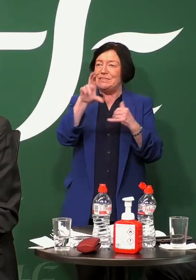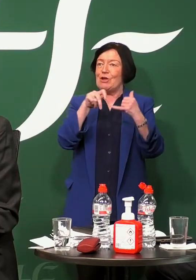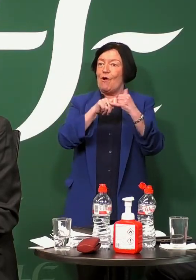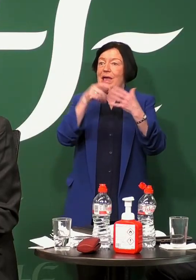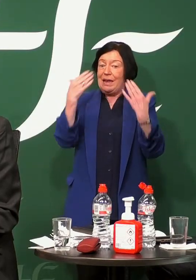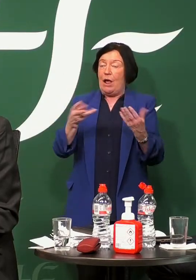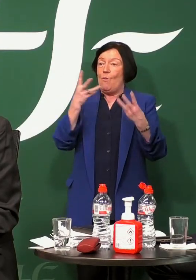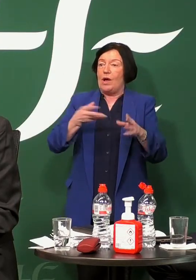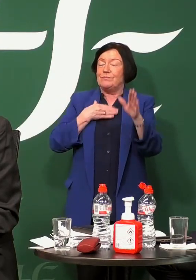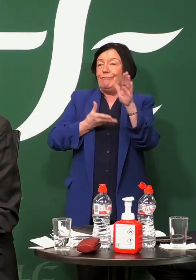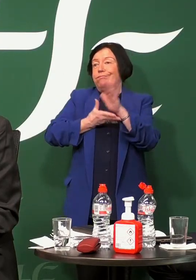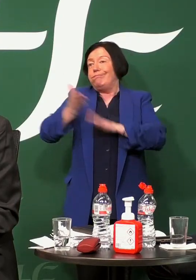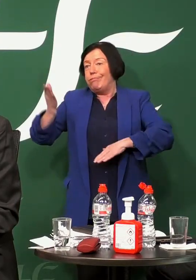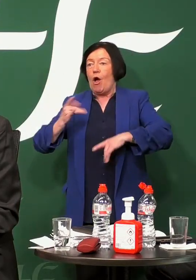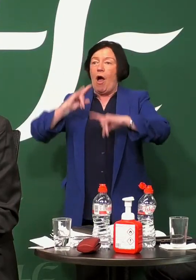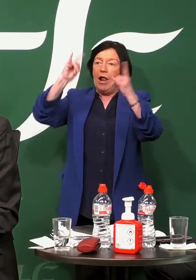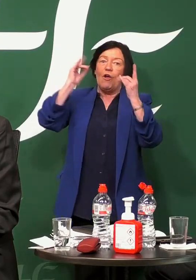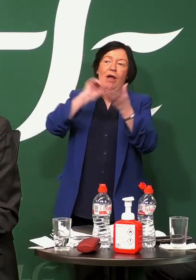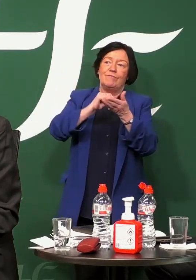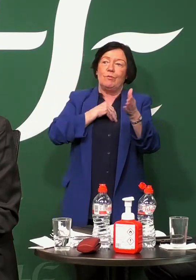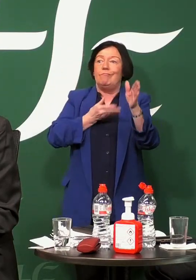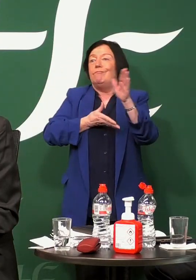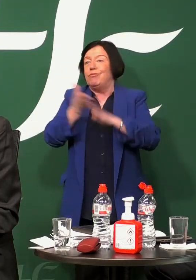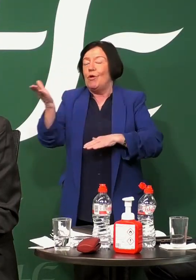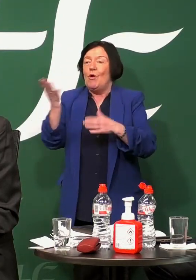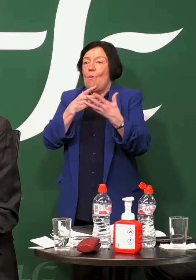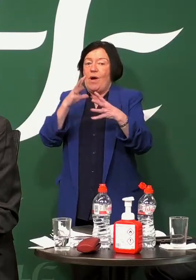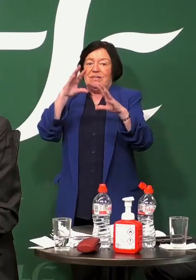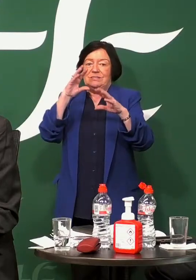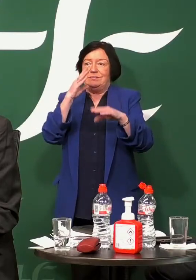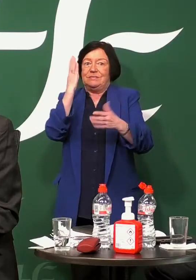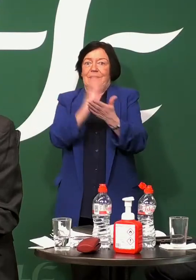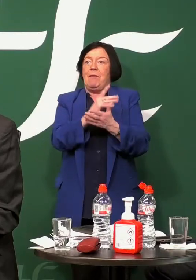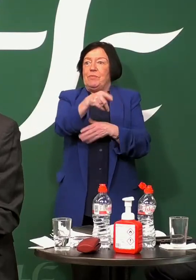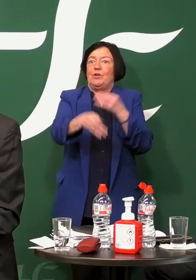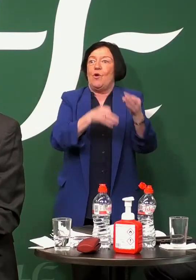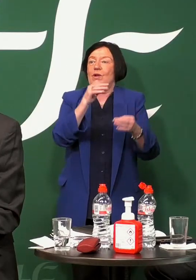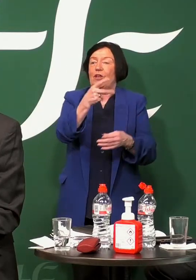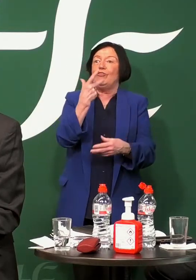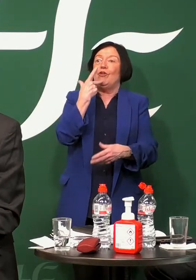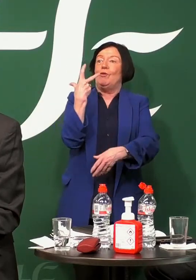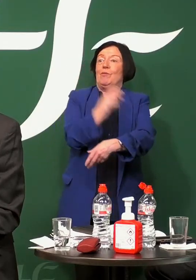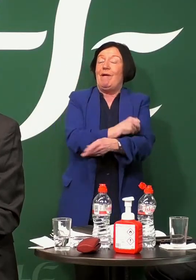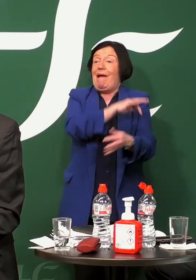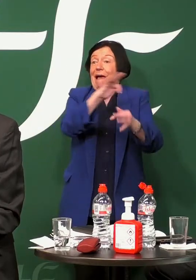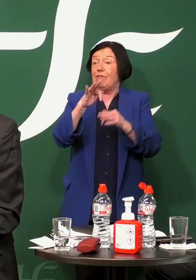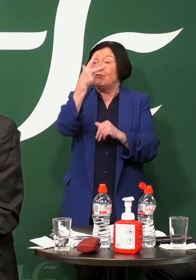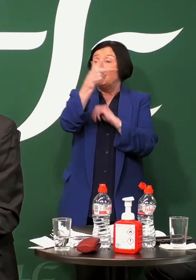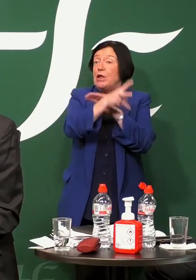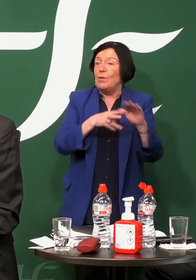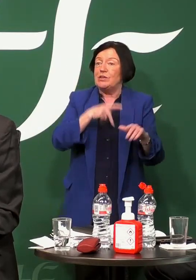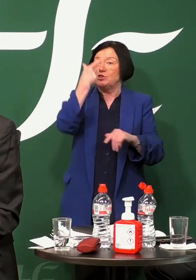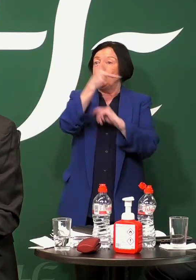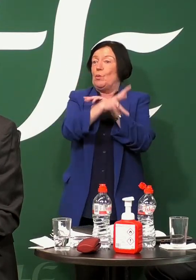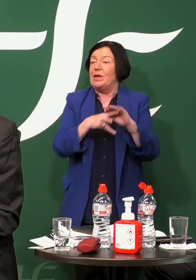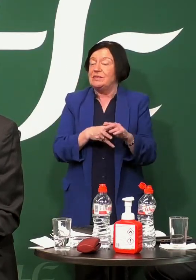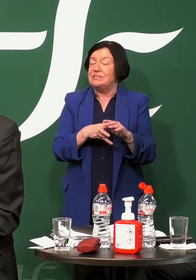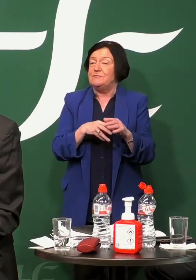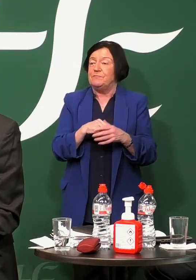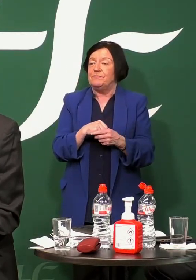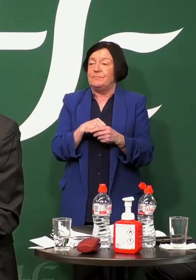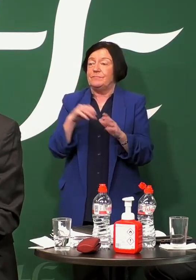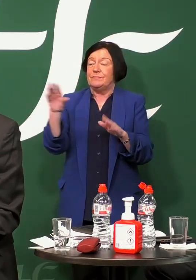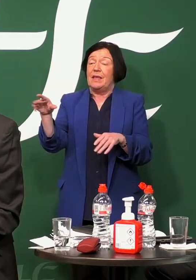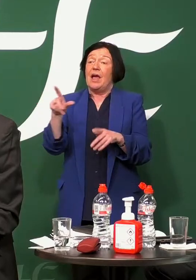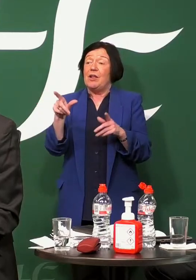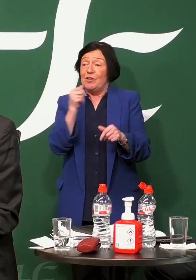now they want to go on holidays or they have to go somewhere. What's to stop them just going and getting their booster after 3 weeks or 2 weeks or? Well, I'm